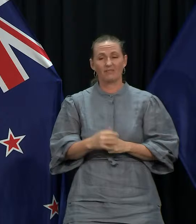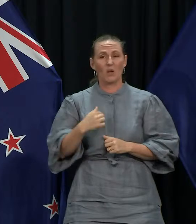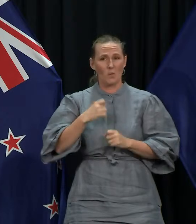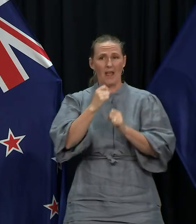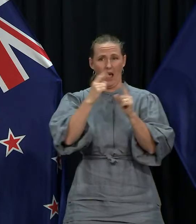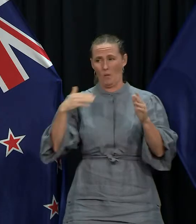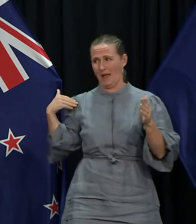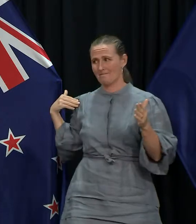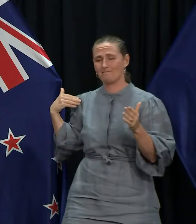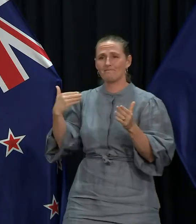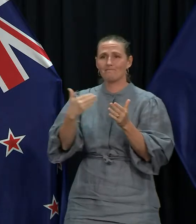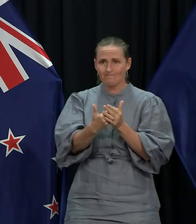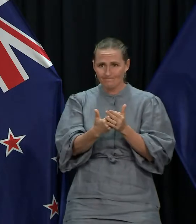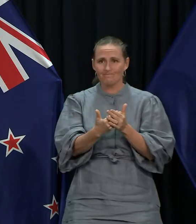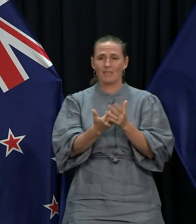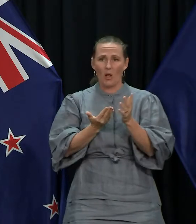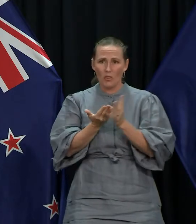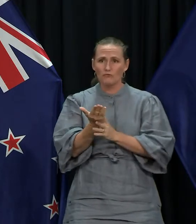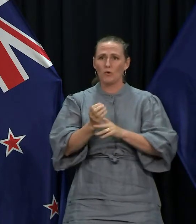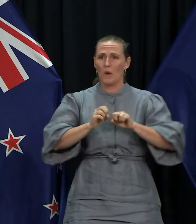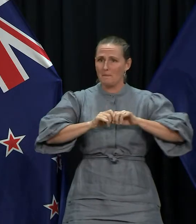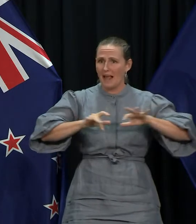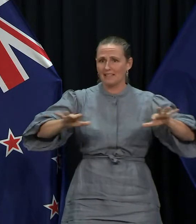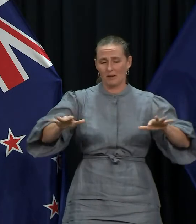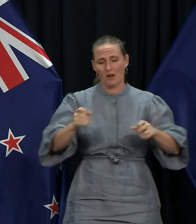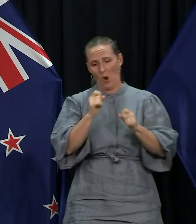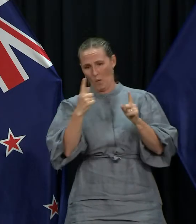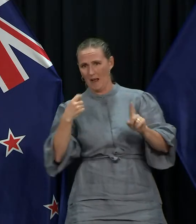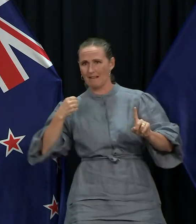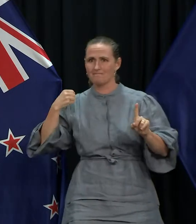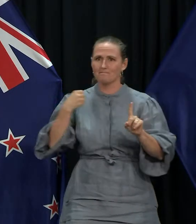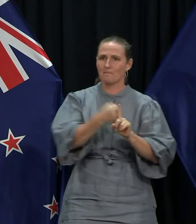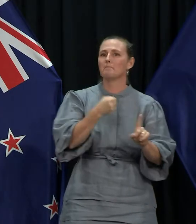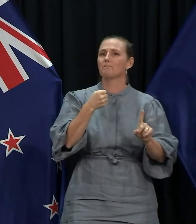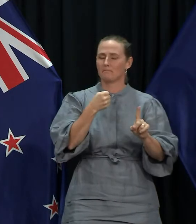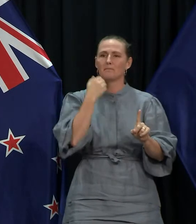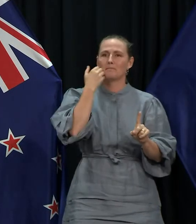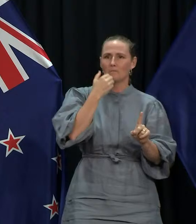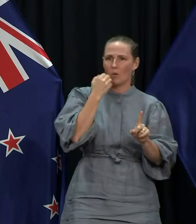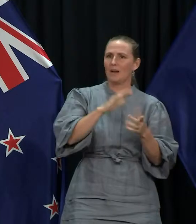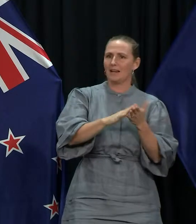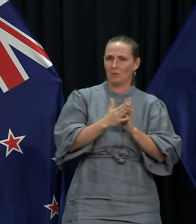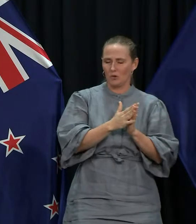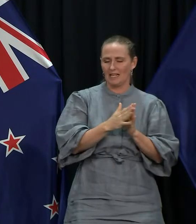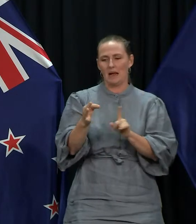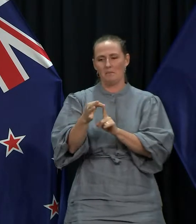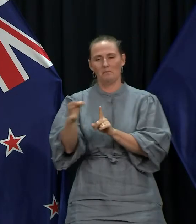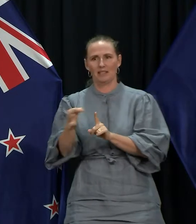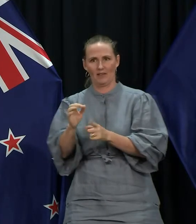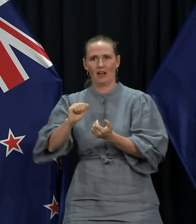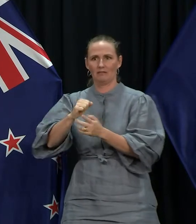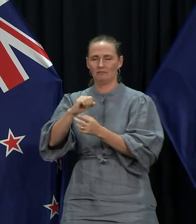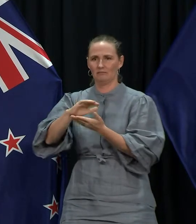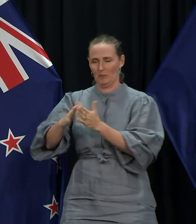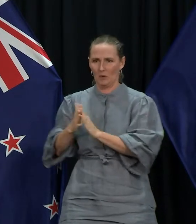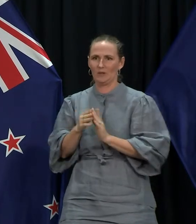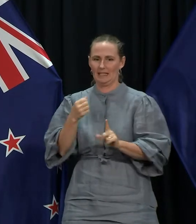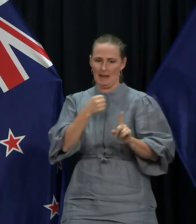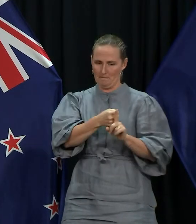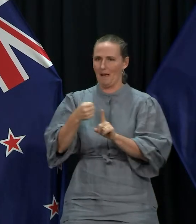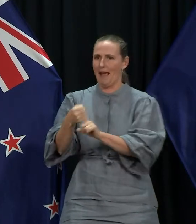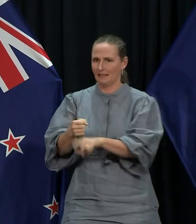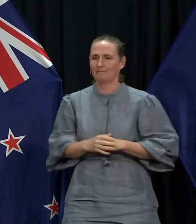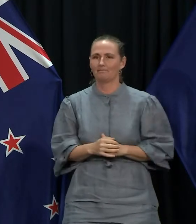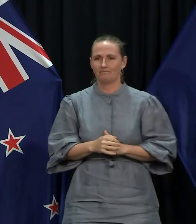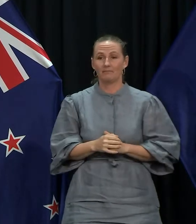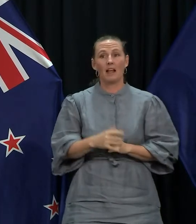impact COVID was likely to have on our Māori and Pacifica communities, which is why you'll see on the vaccination program, we did put and